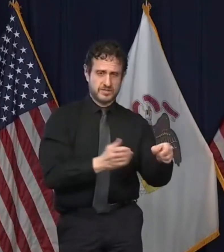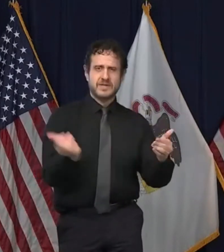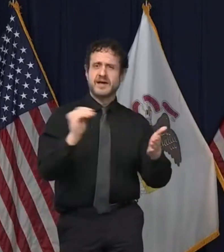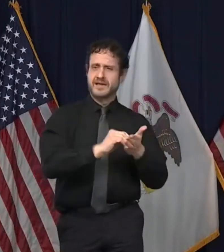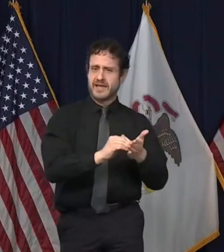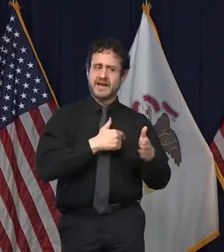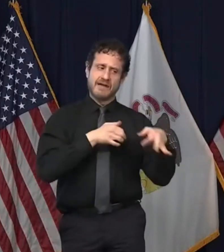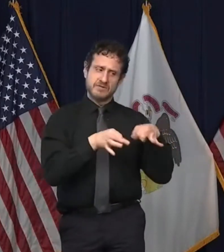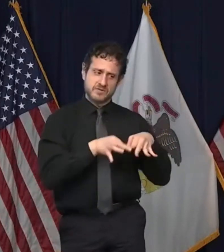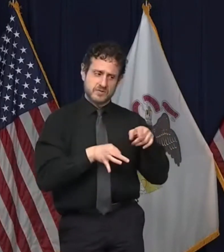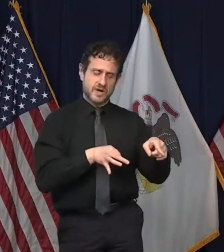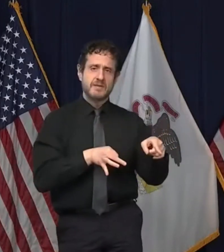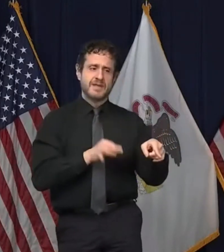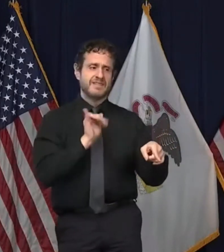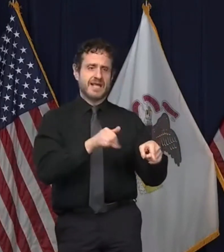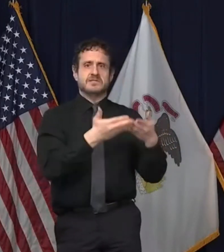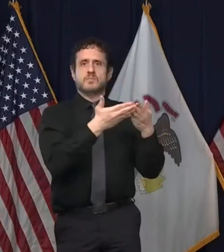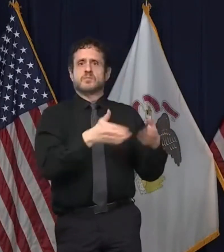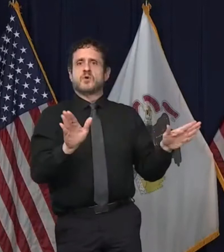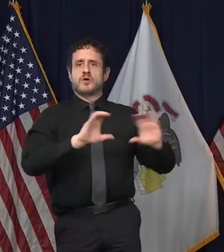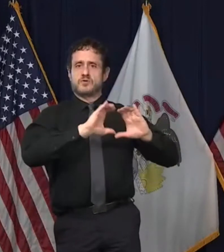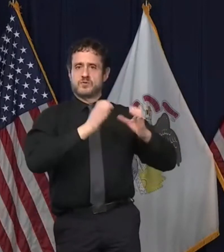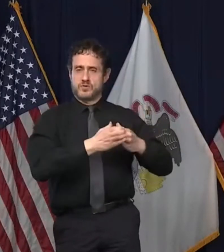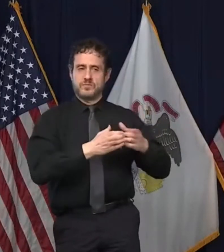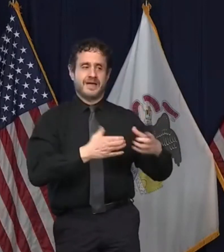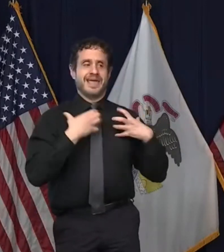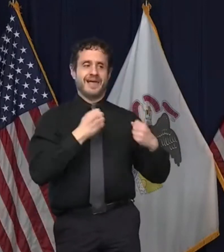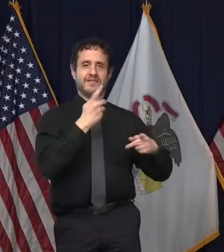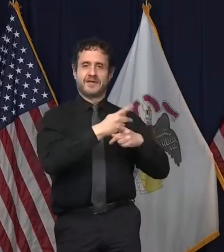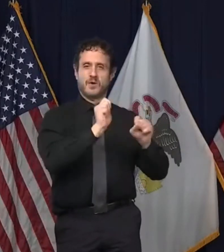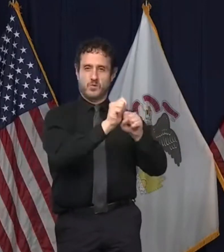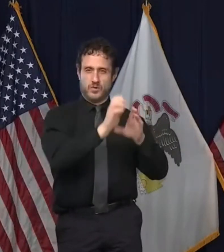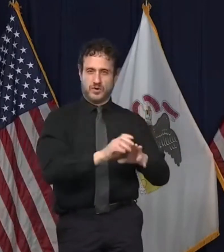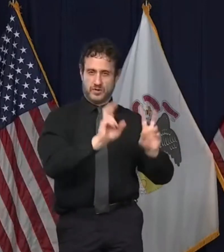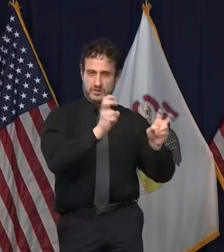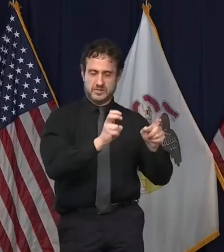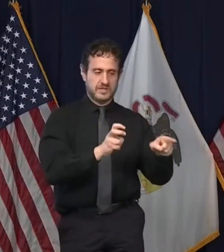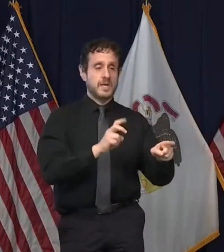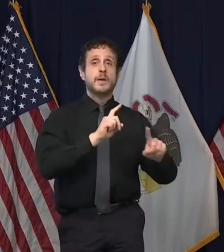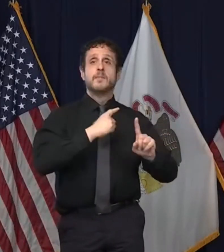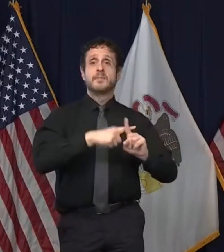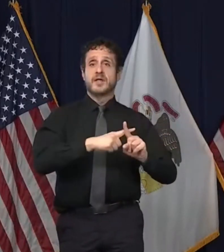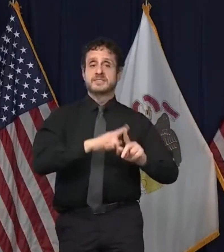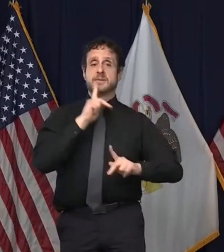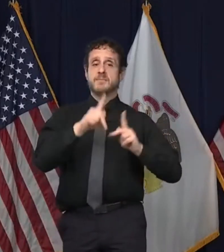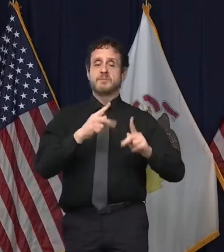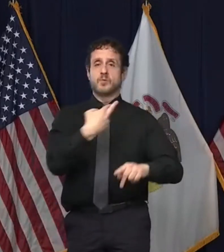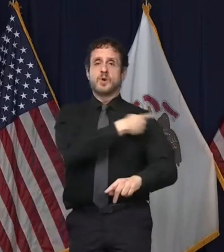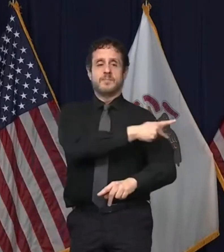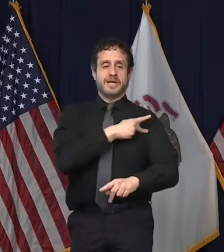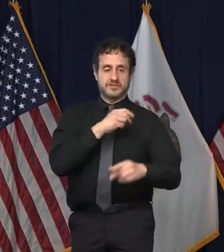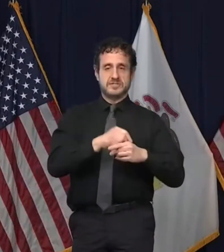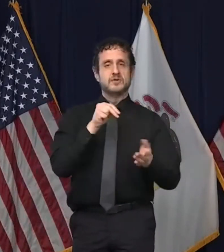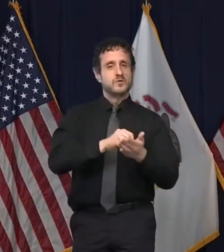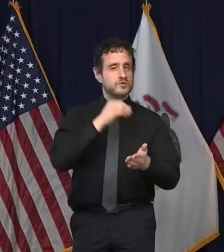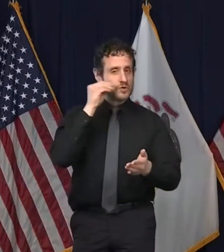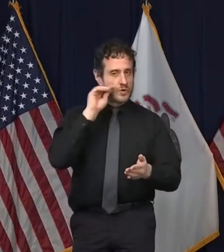I've described that. It's a broad category, and it's also the residents of long-term care